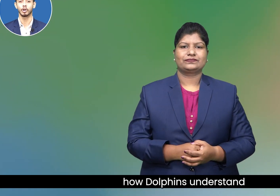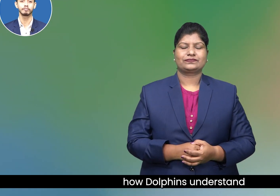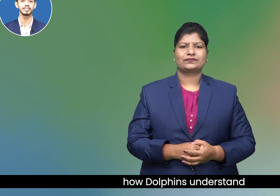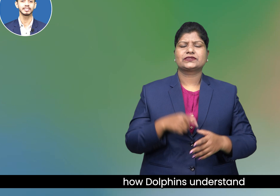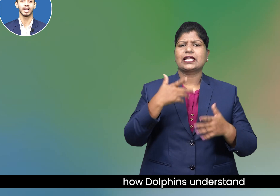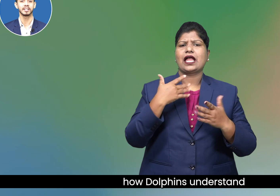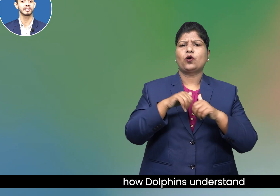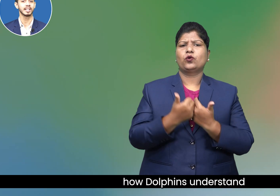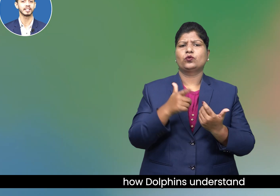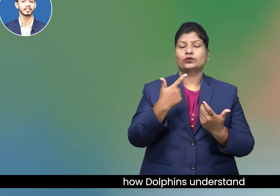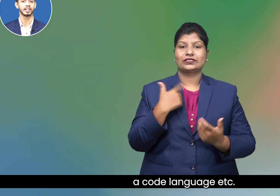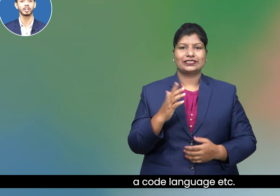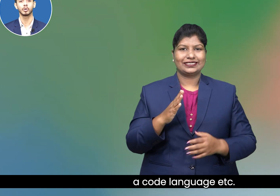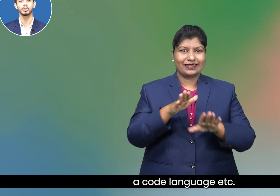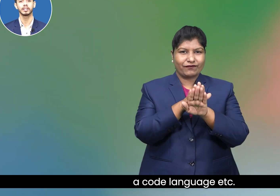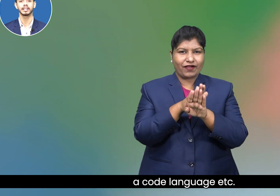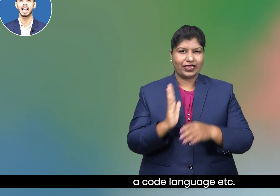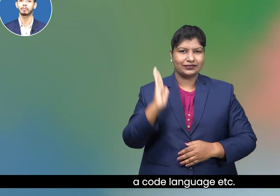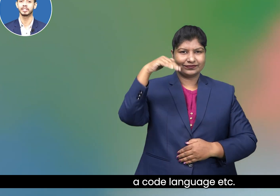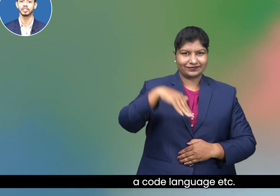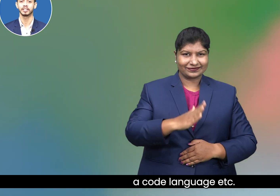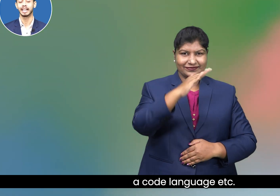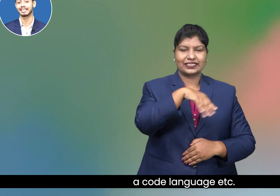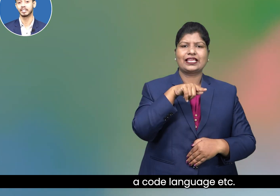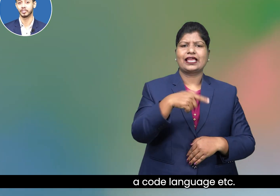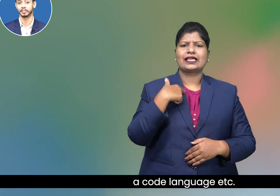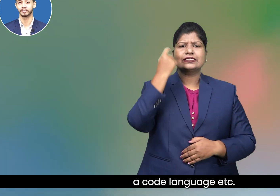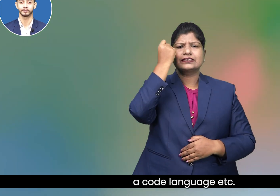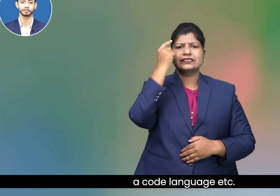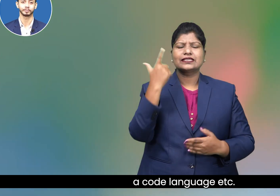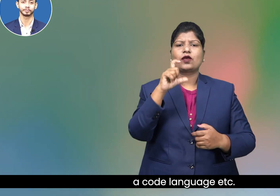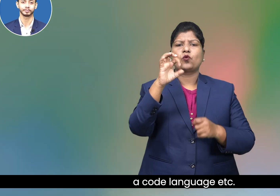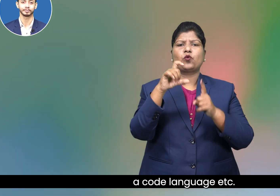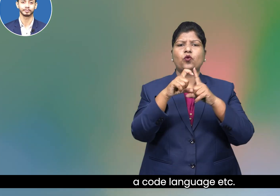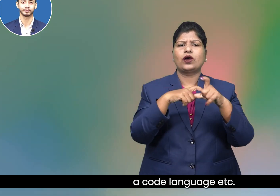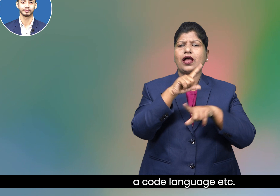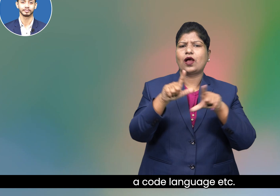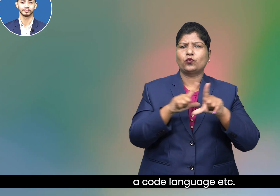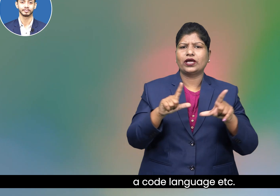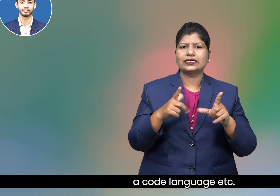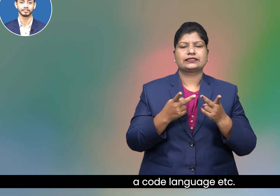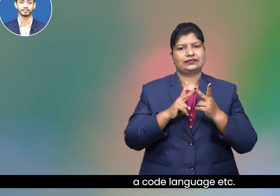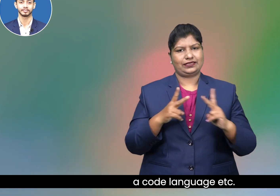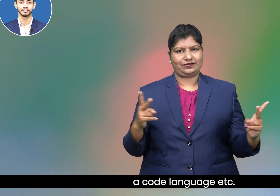how dolphins understand a code language, etc.